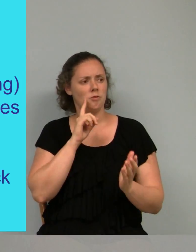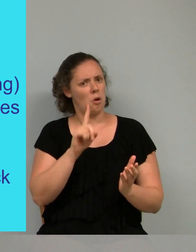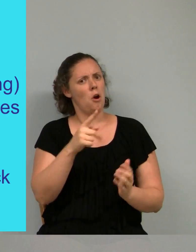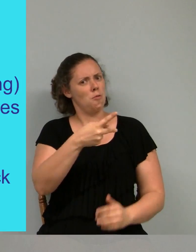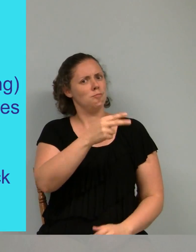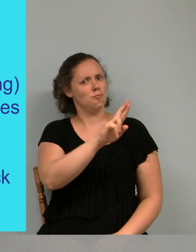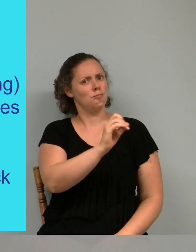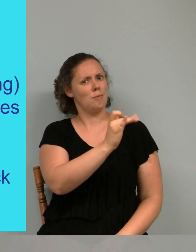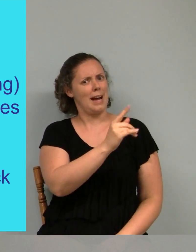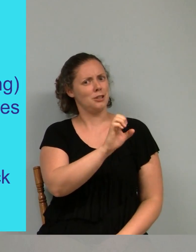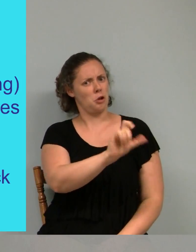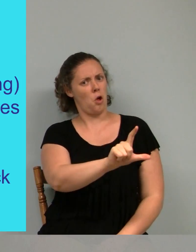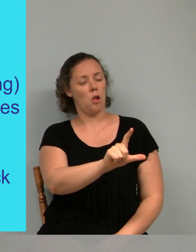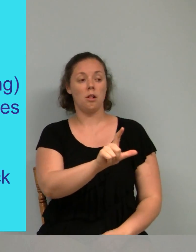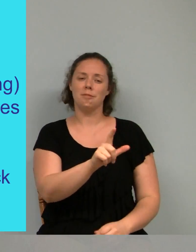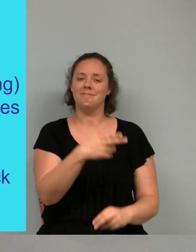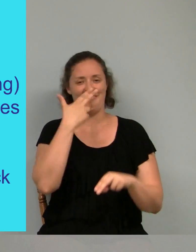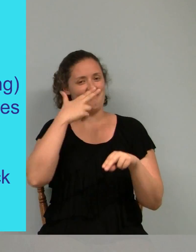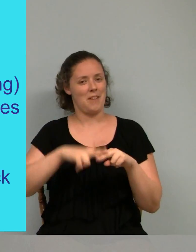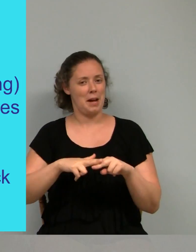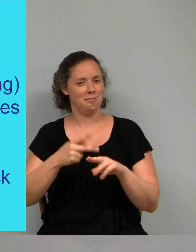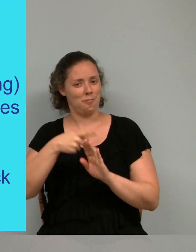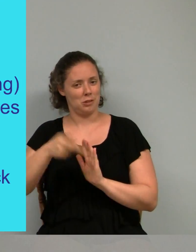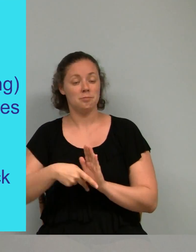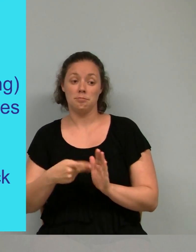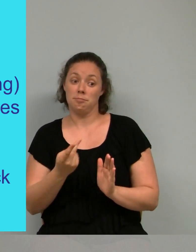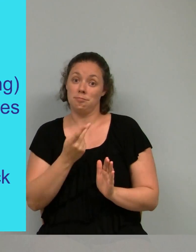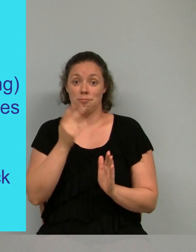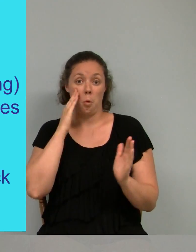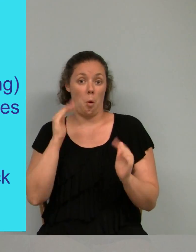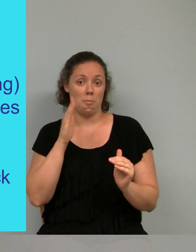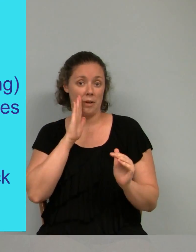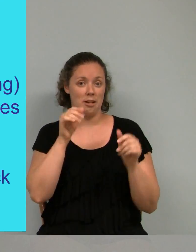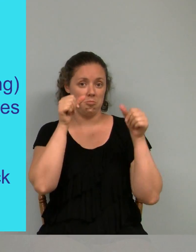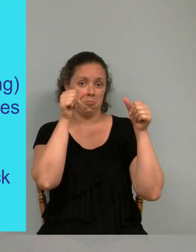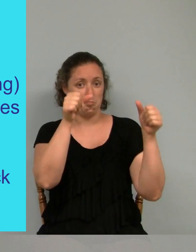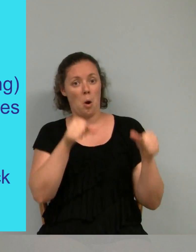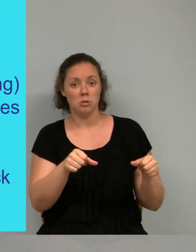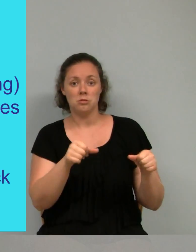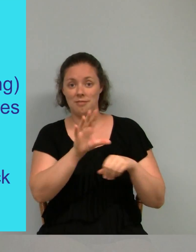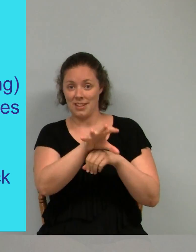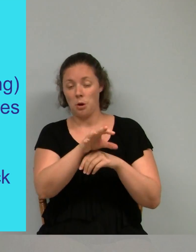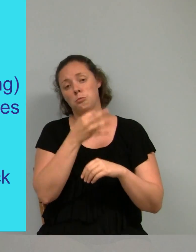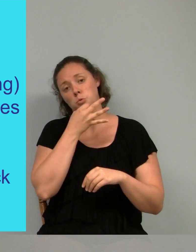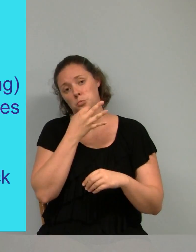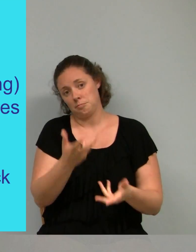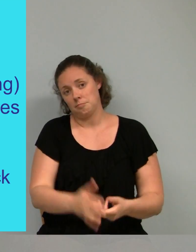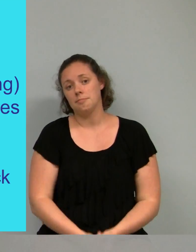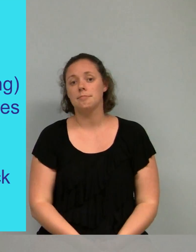but a fun programming project. Hope to have it posted in the near future.